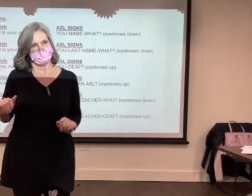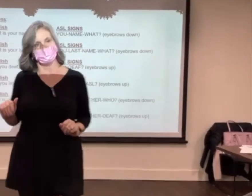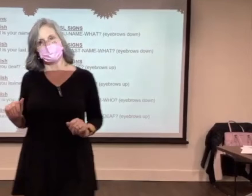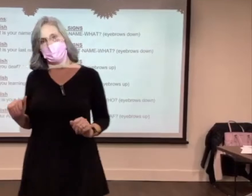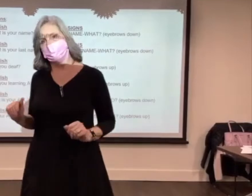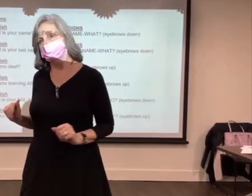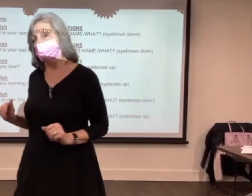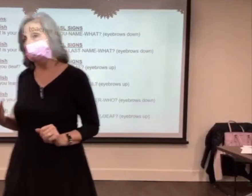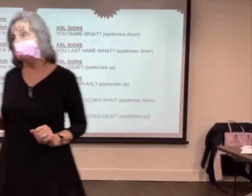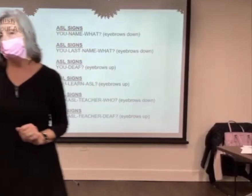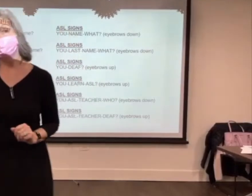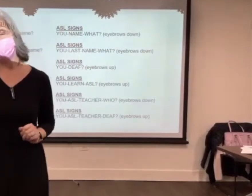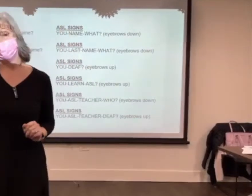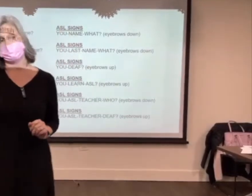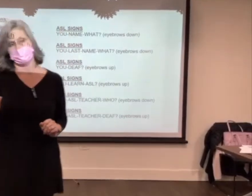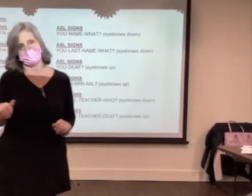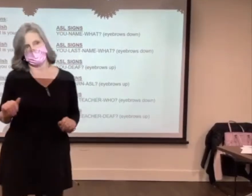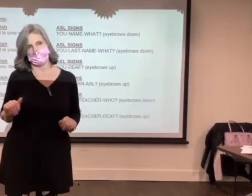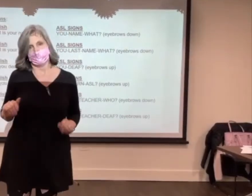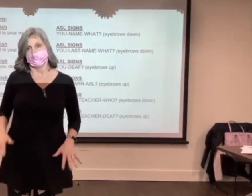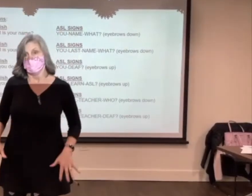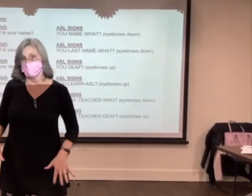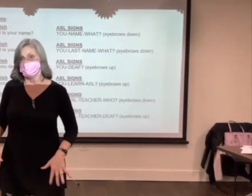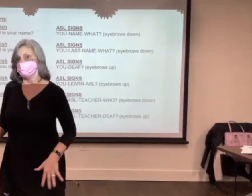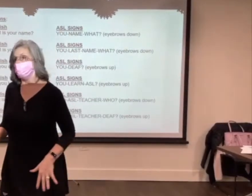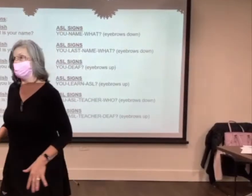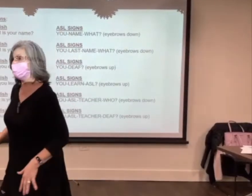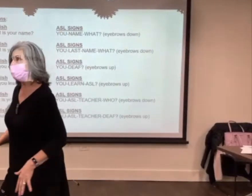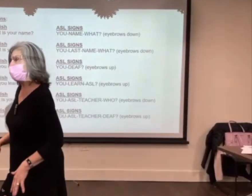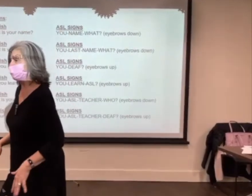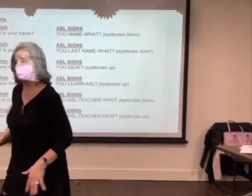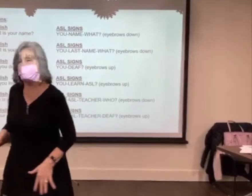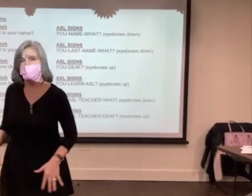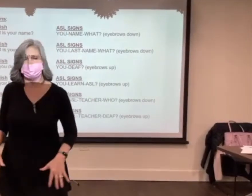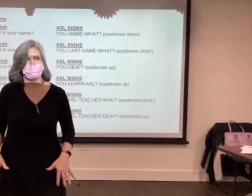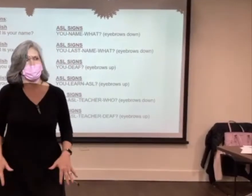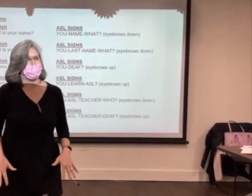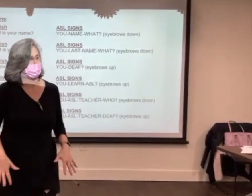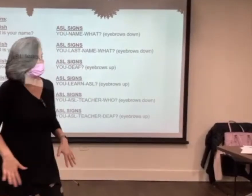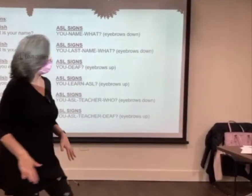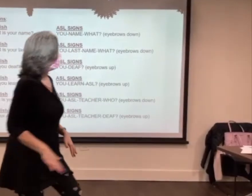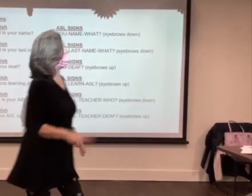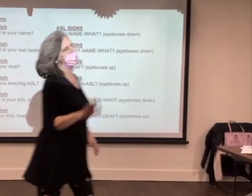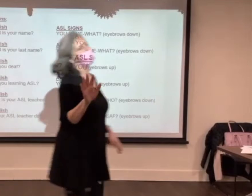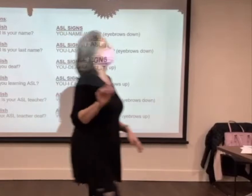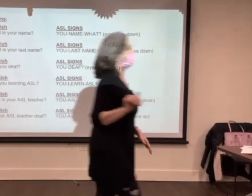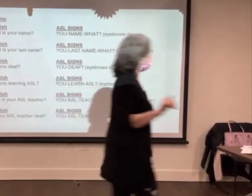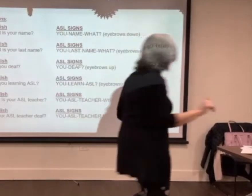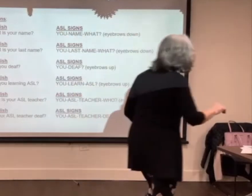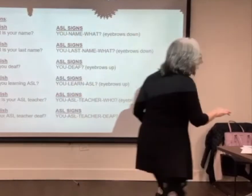Or you want me to ask you questions and have you answer them? Don't do that to me, please. All right, I won't do that. But